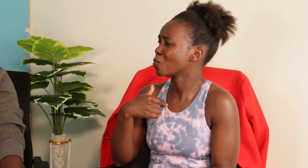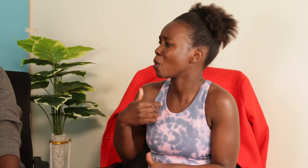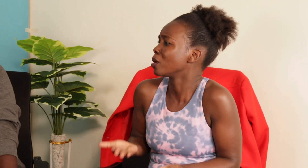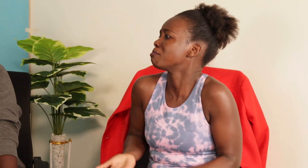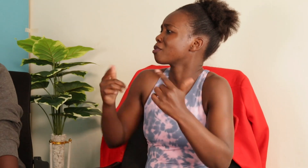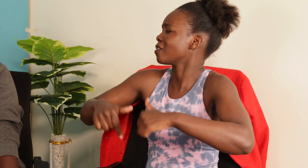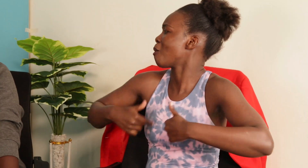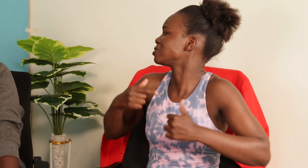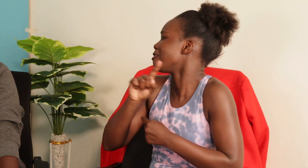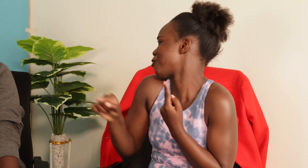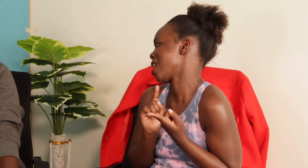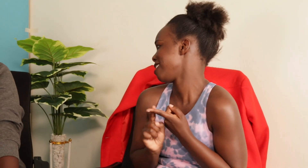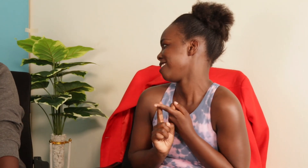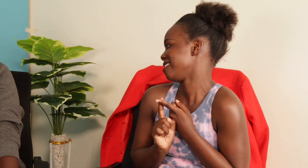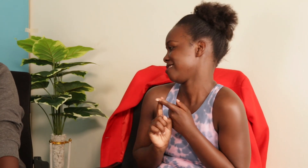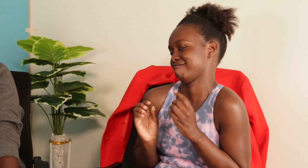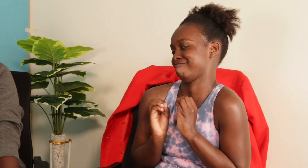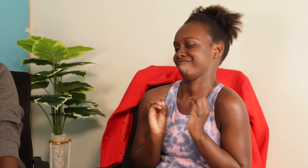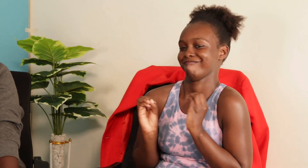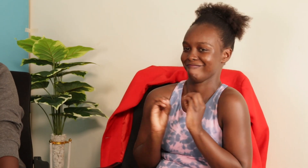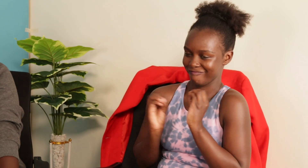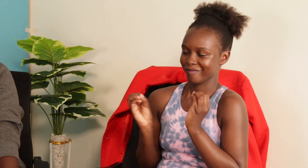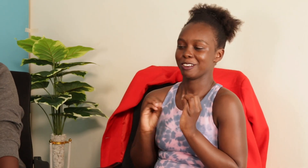So please let us improve our lives.